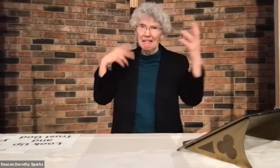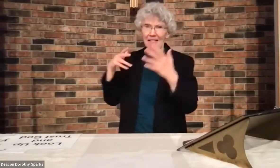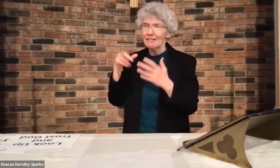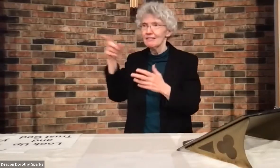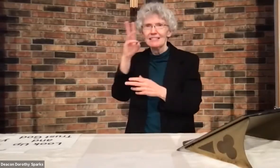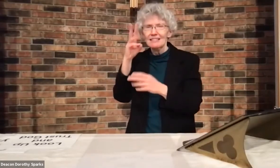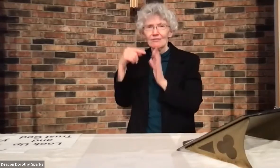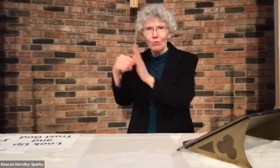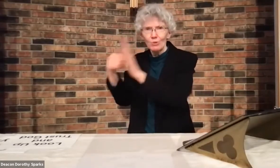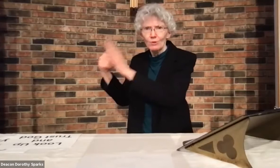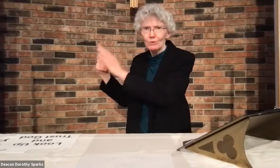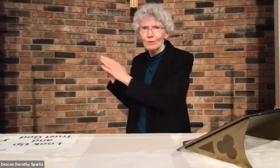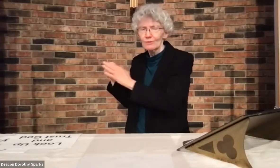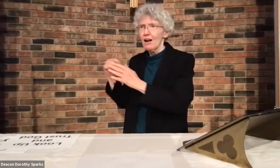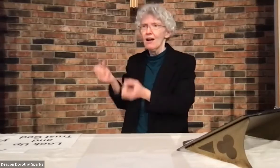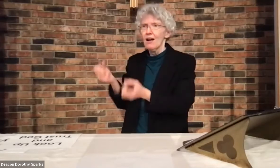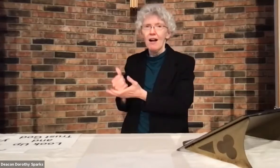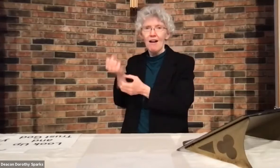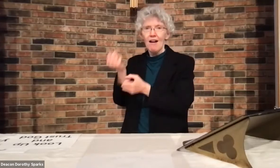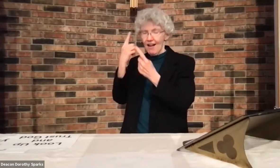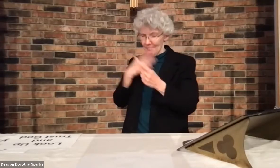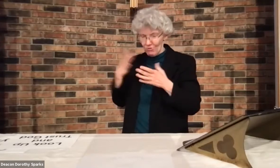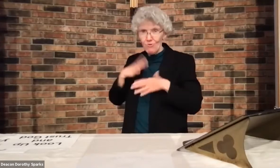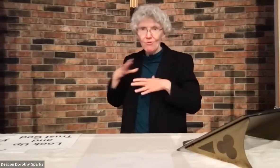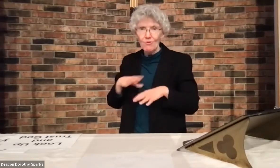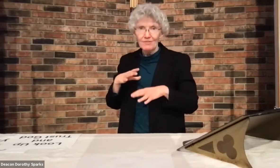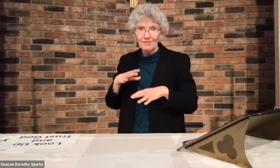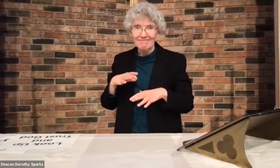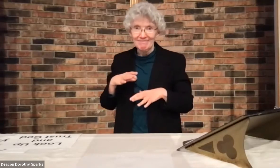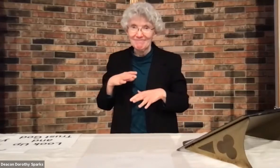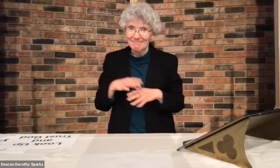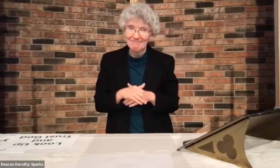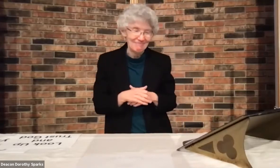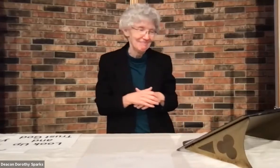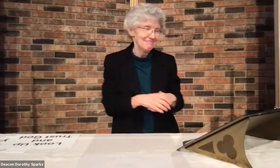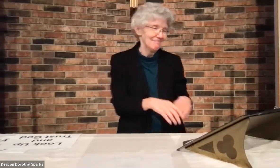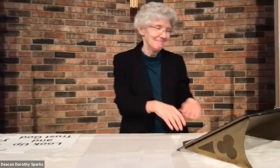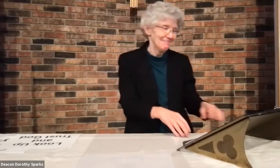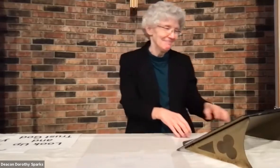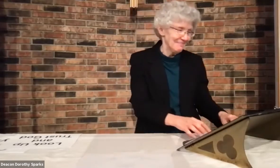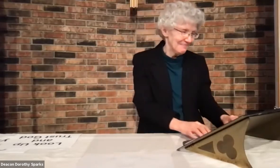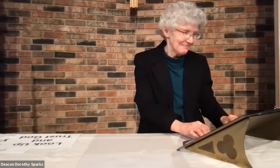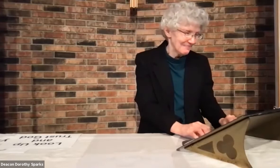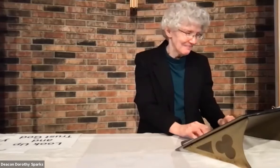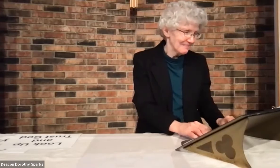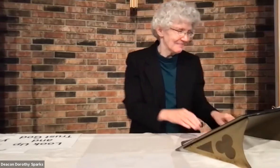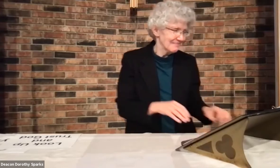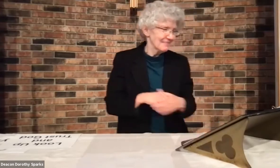mirror to look into, it would be difficult to get an idea of the different perspectives of how you would